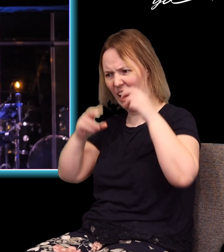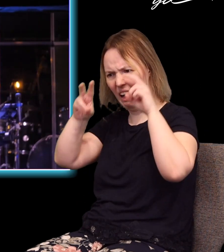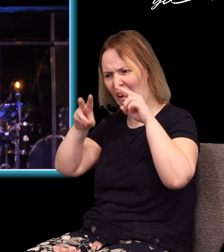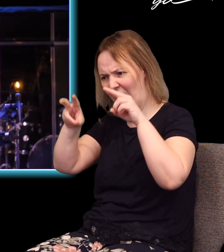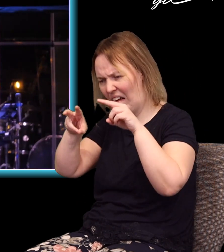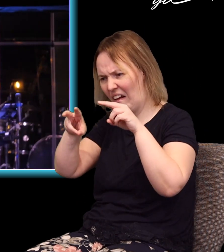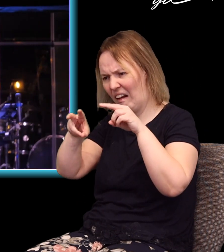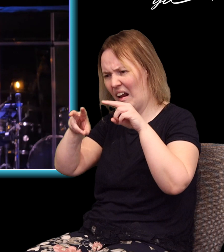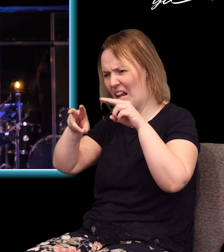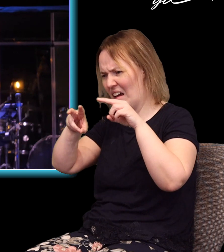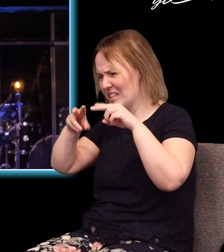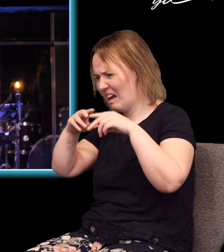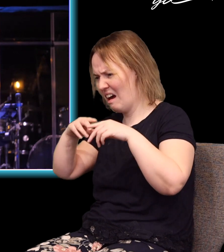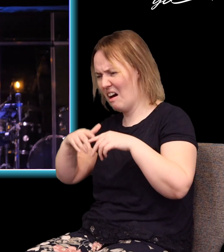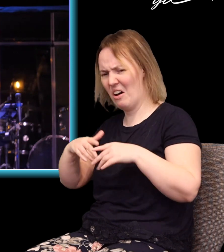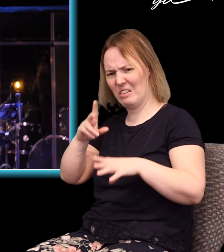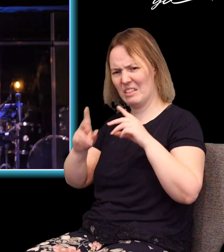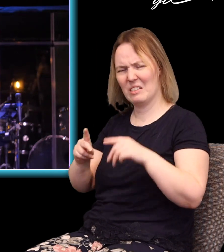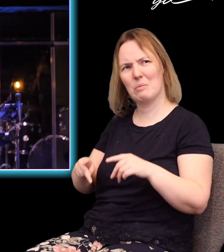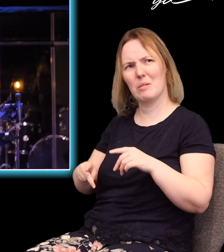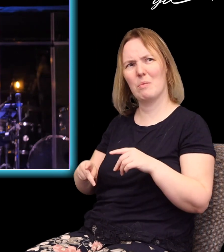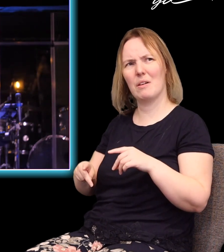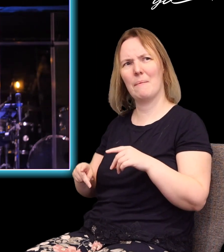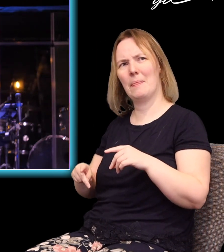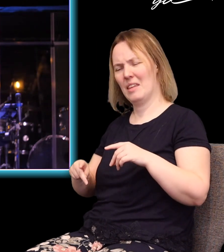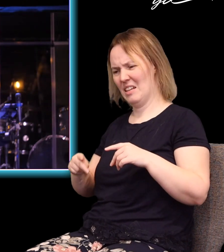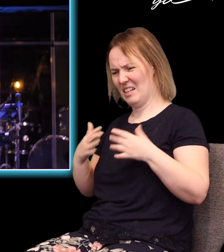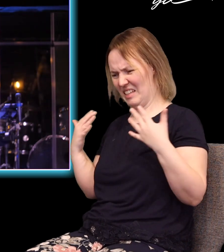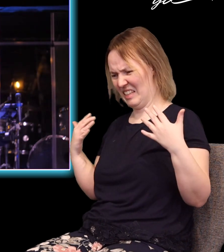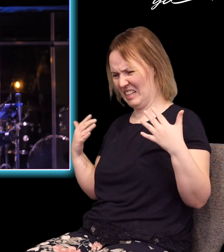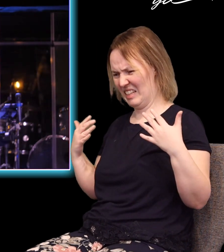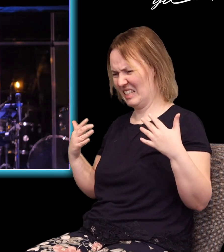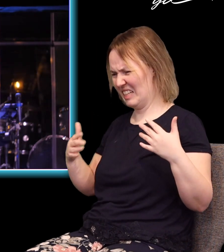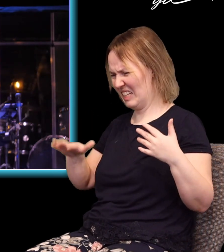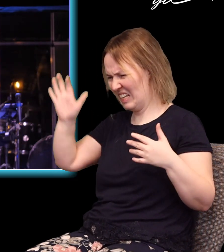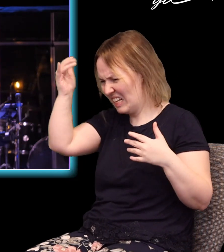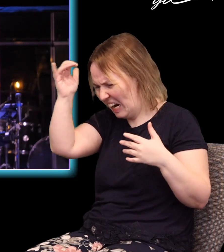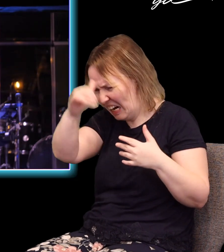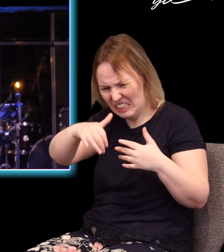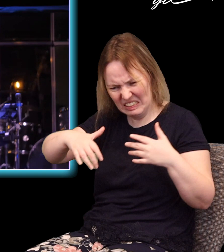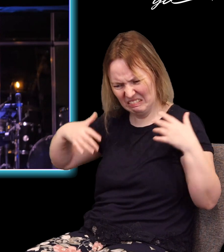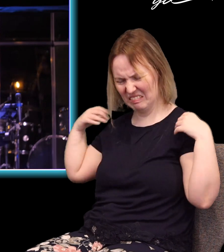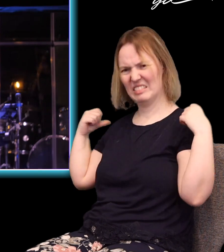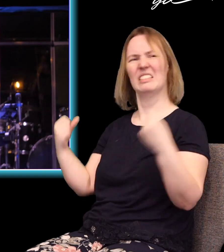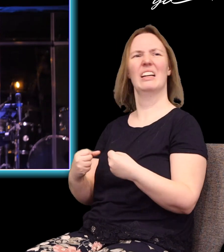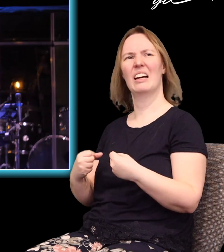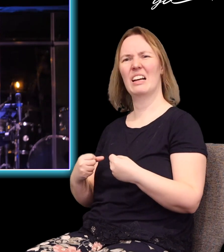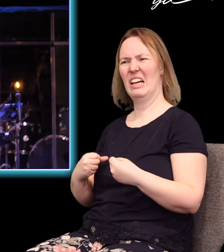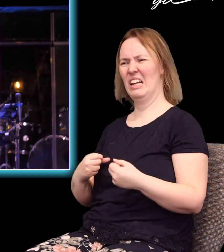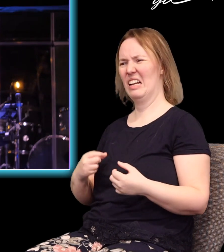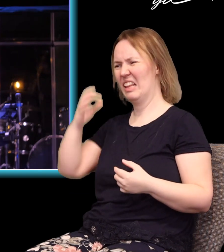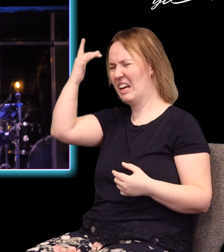in these ridiculous suits, the big squares and the checkers and the big ties. I'm thinking, man, we wore that